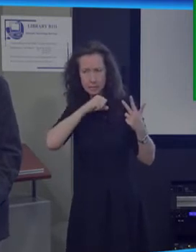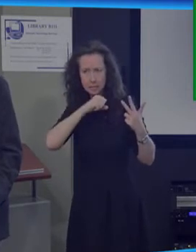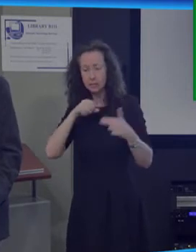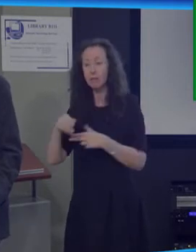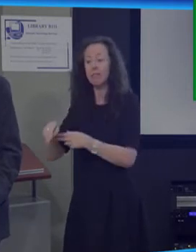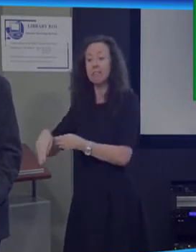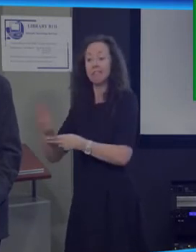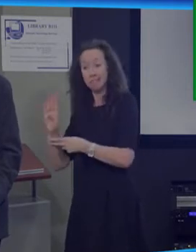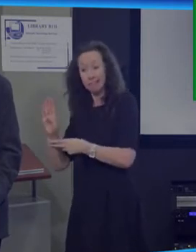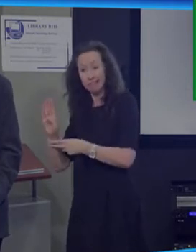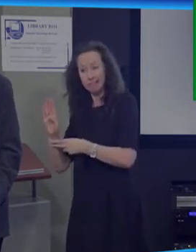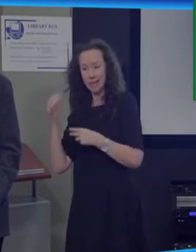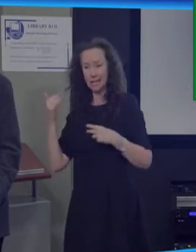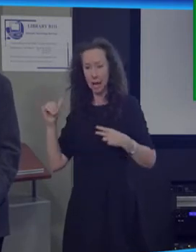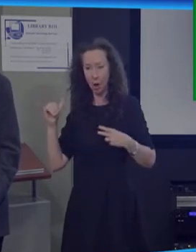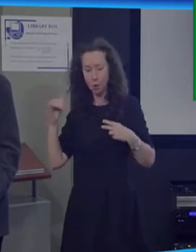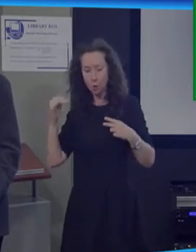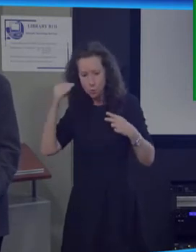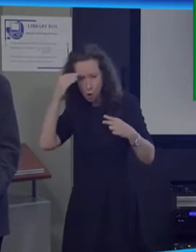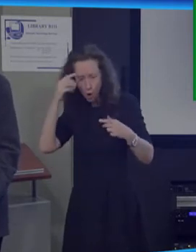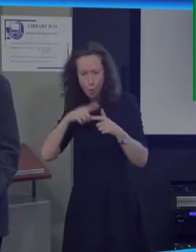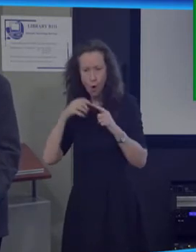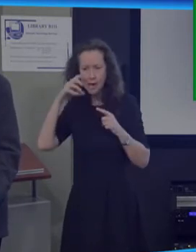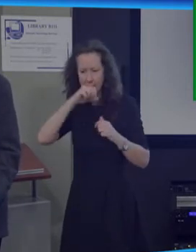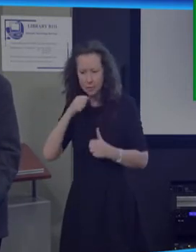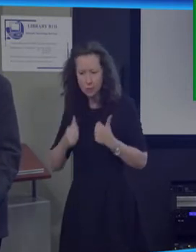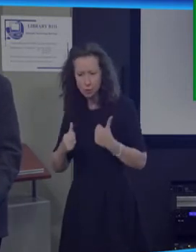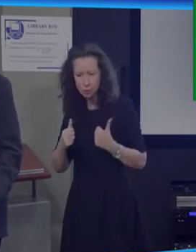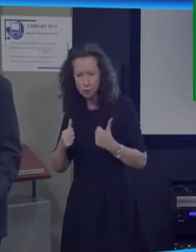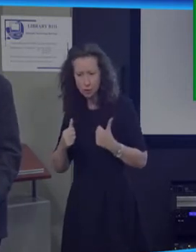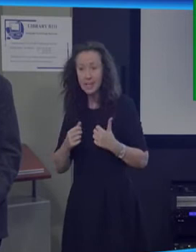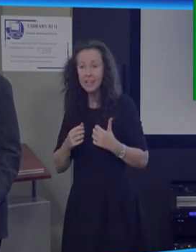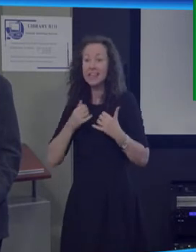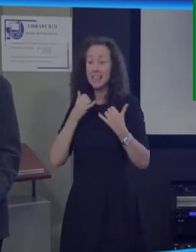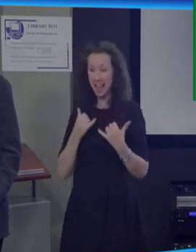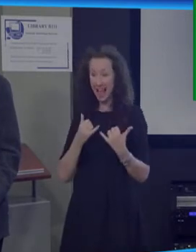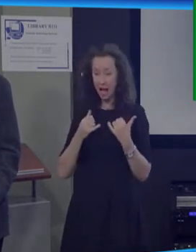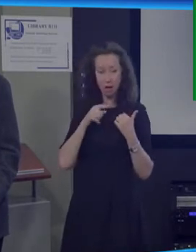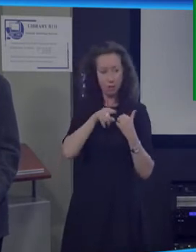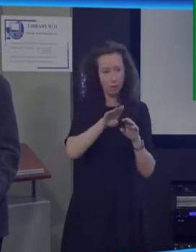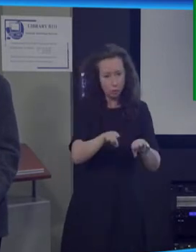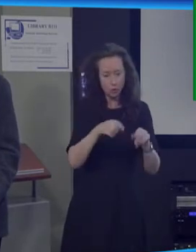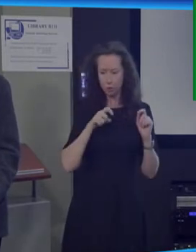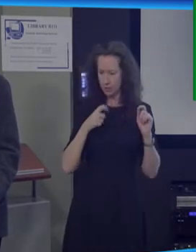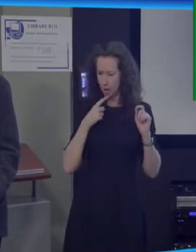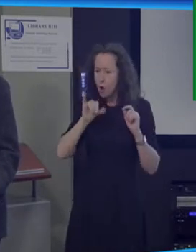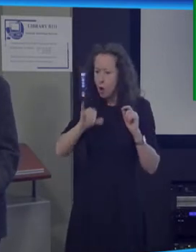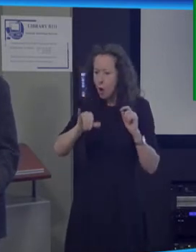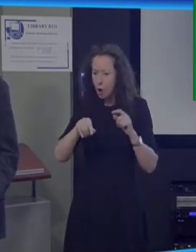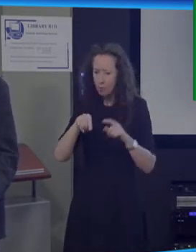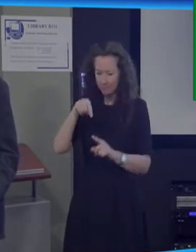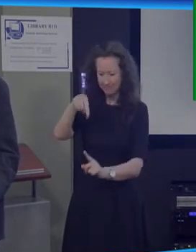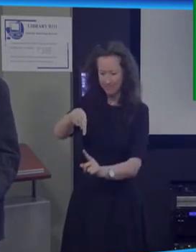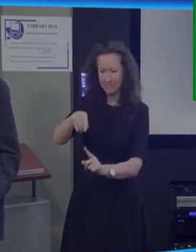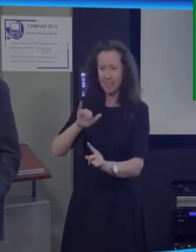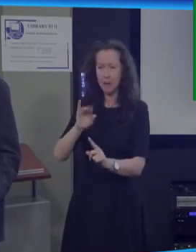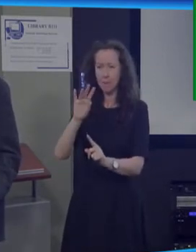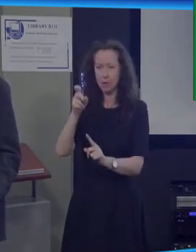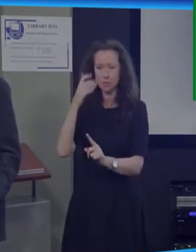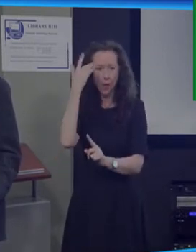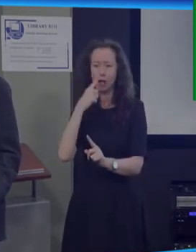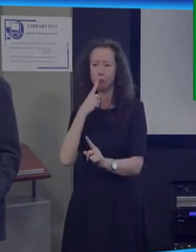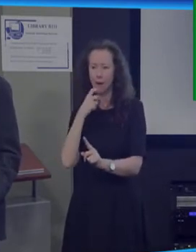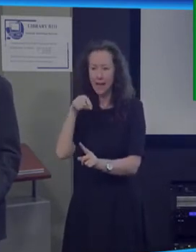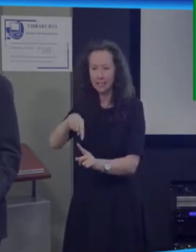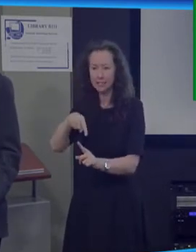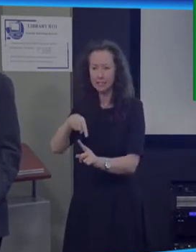now, or would you have to guess? Well, now the child should say, I know for sure. You must have used the box that has the red beads, because